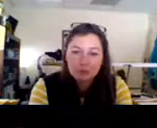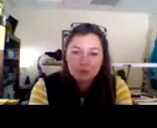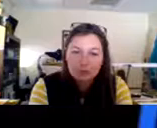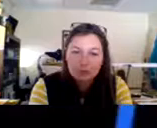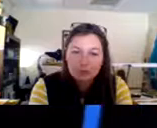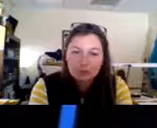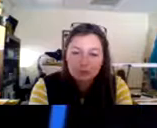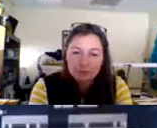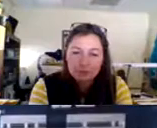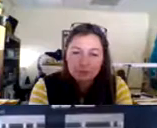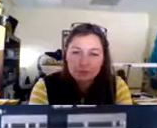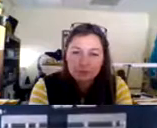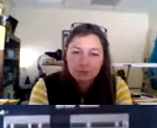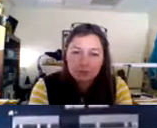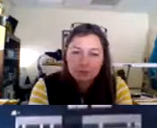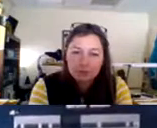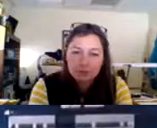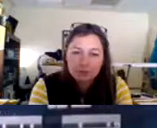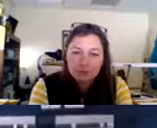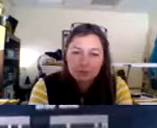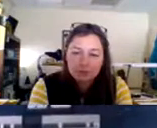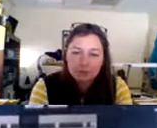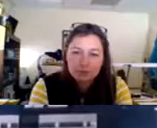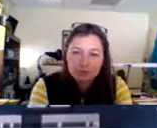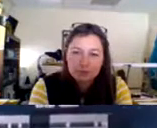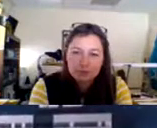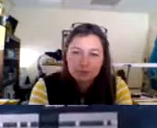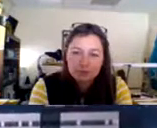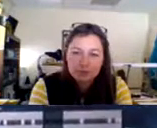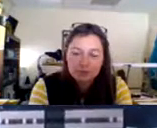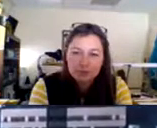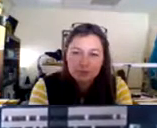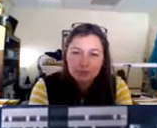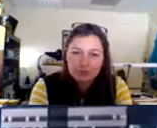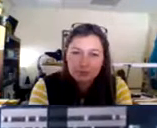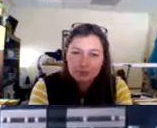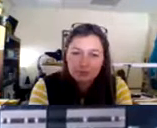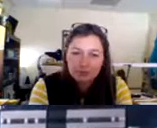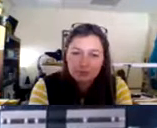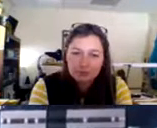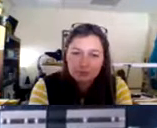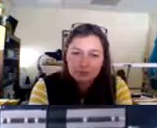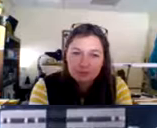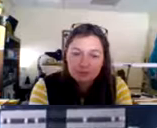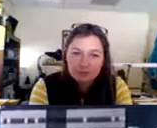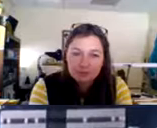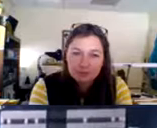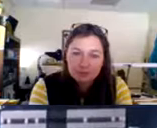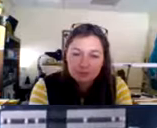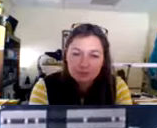Hi, Justin. How long have you been a sign language interpreter? About 5 years. 5 years. And you've done this for us at